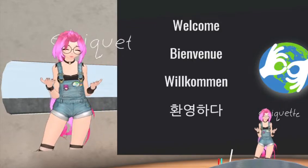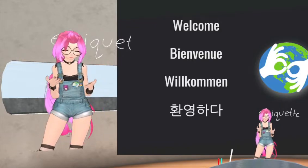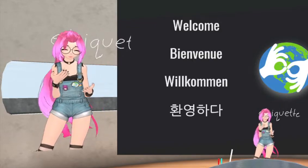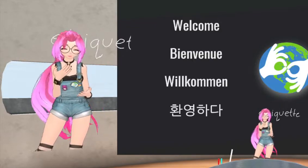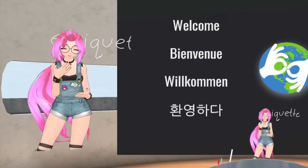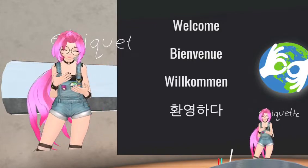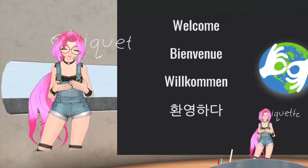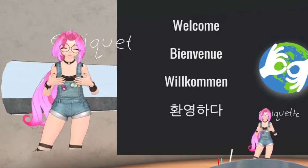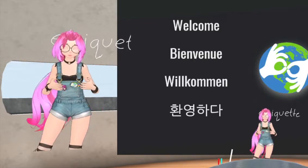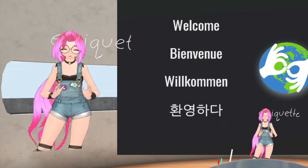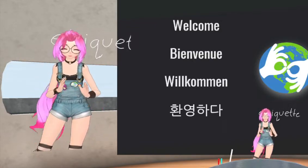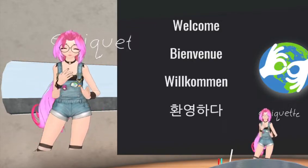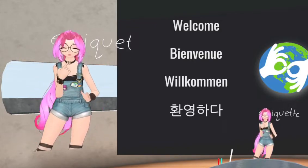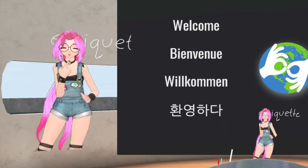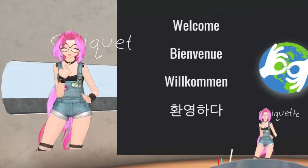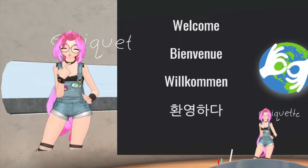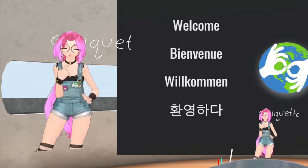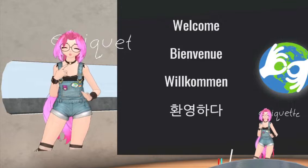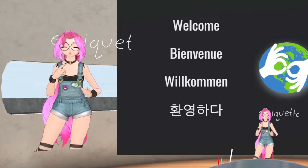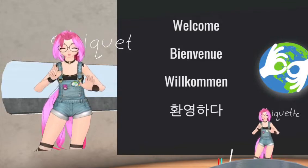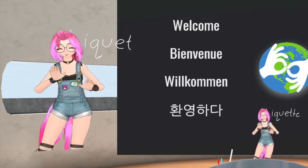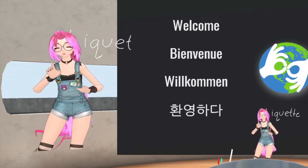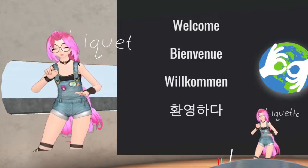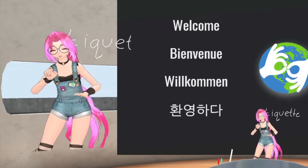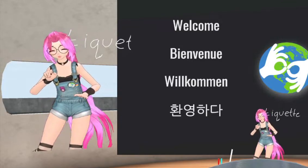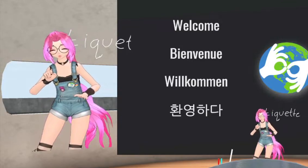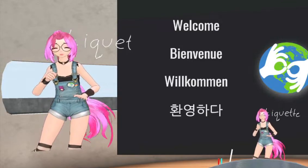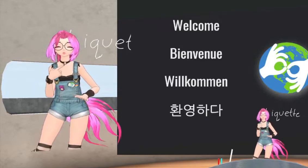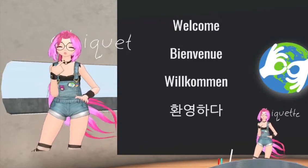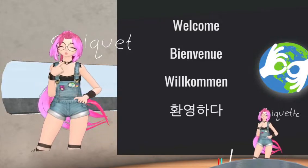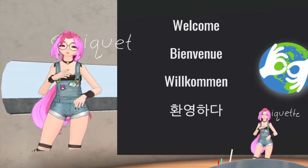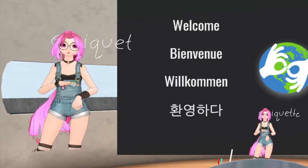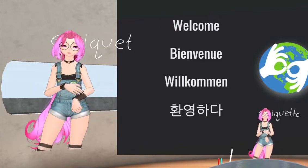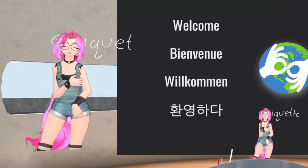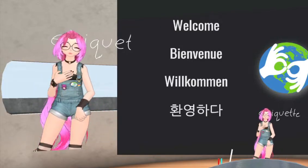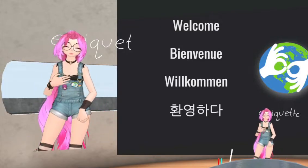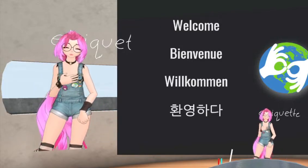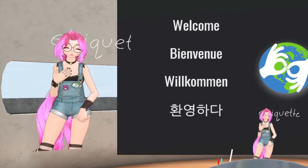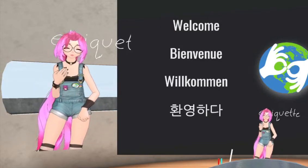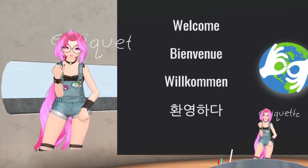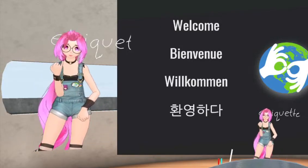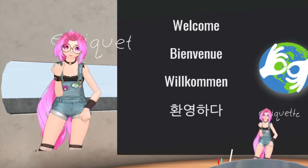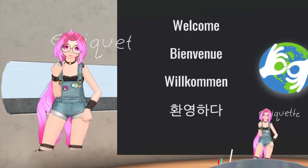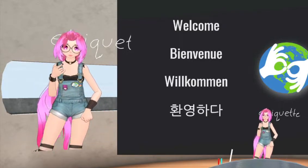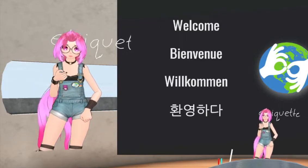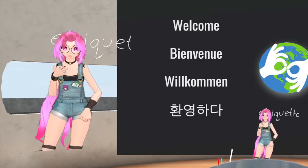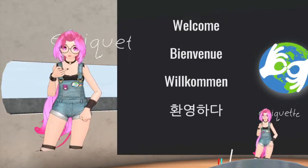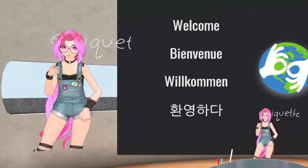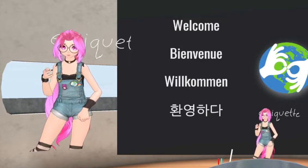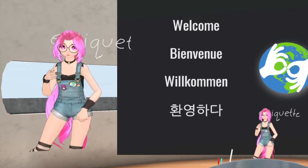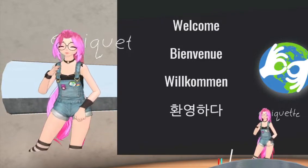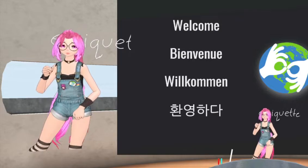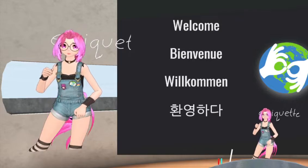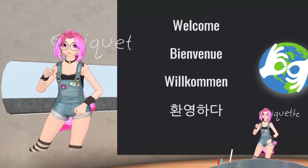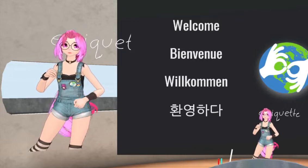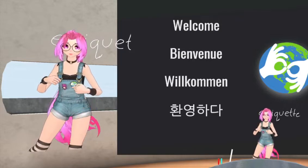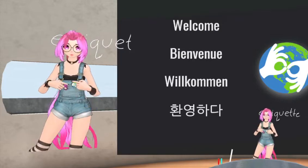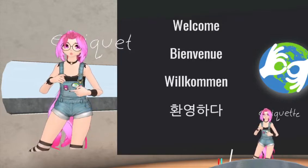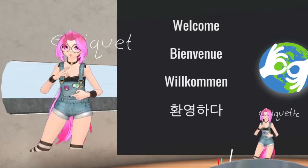so your heart is so heavy that it's going down. And they're the same hand movements, but what's different is in real life, when I